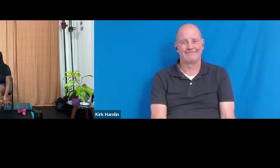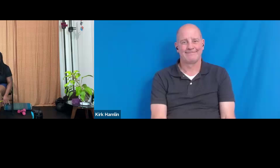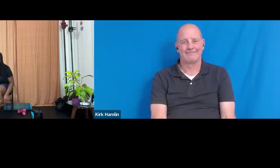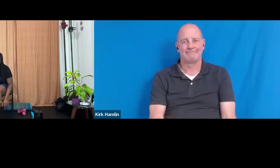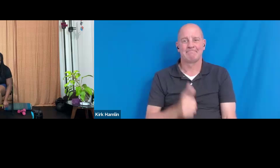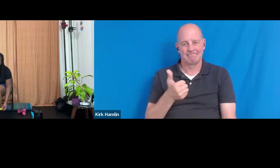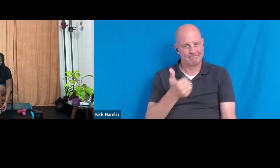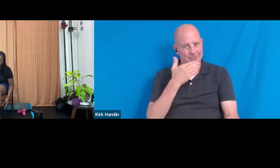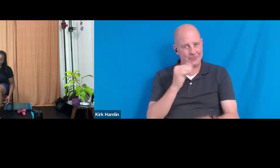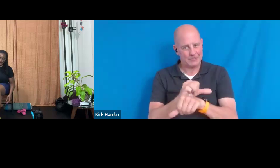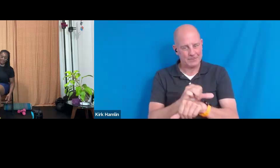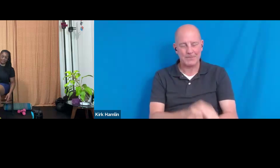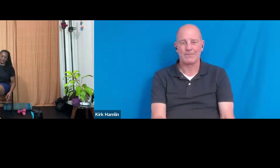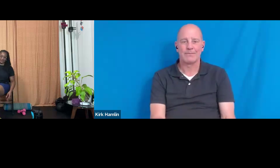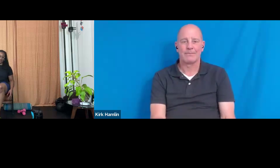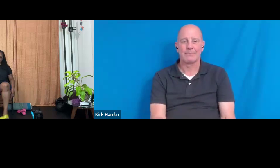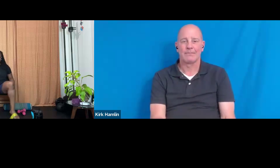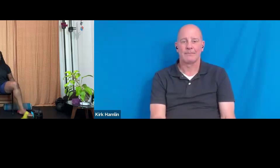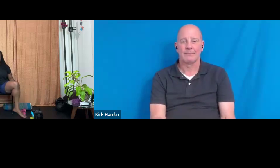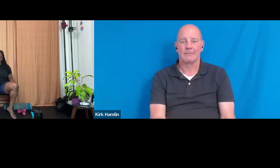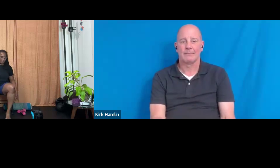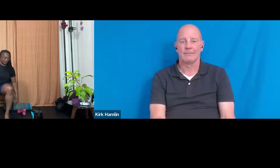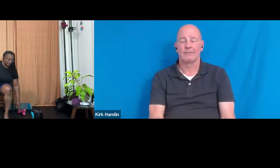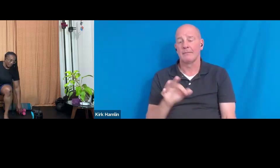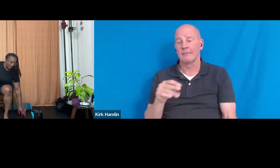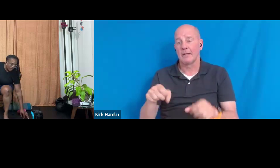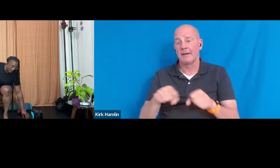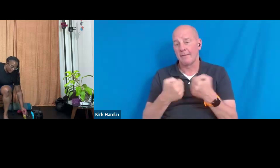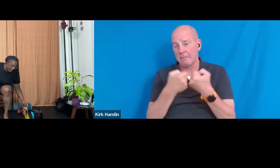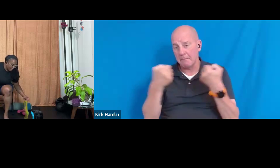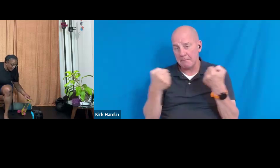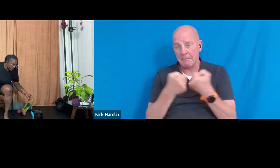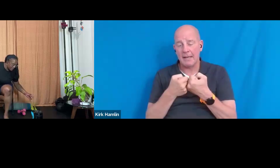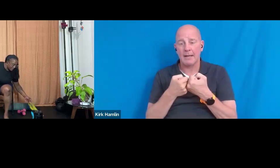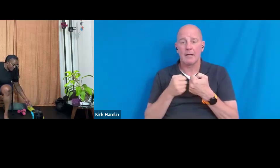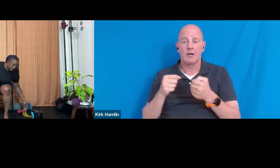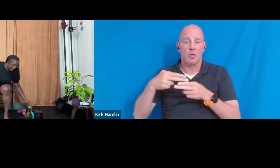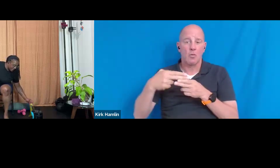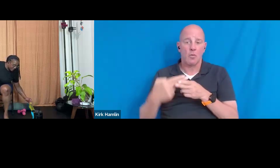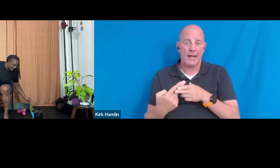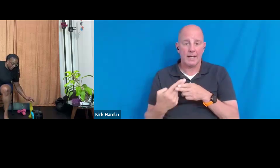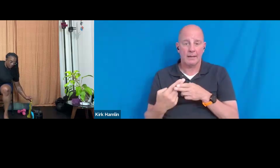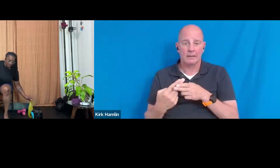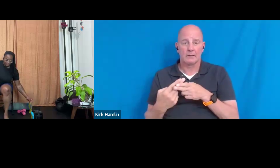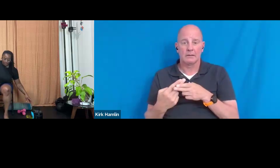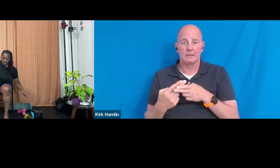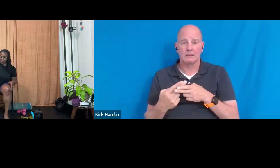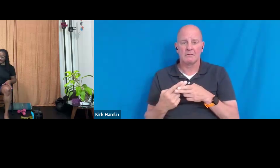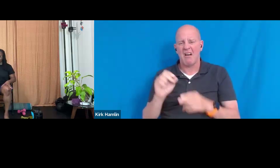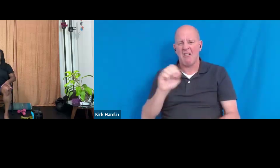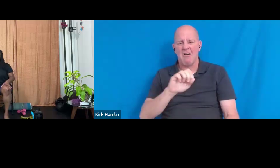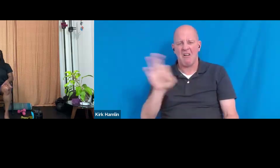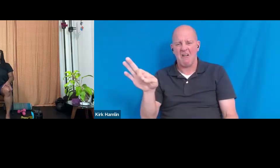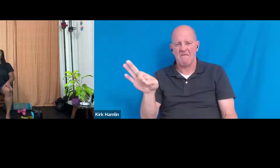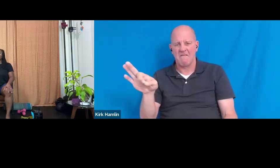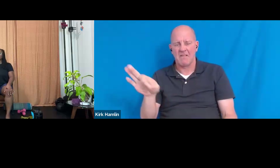Nicely done. If you had the band or the weights, I would say take it off